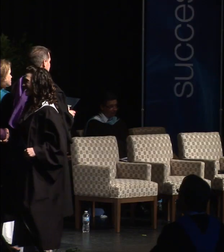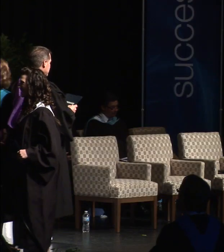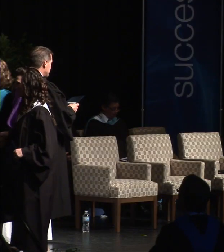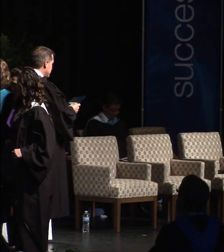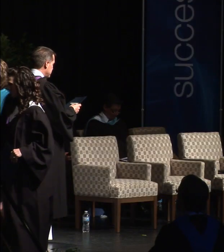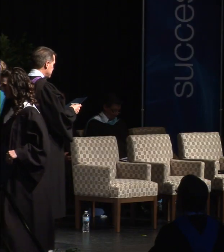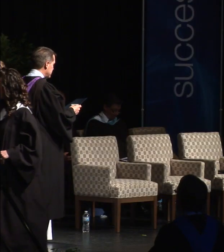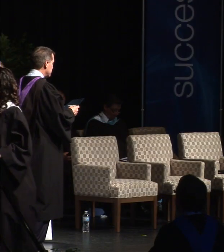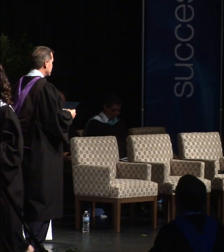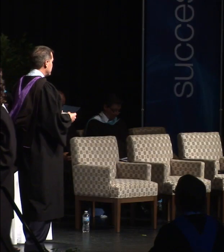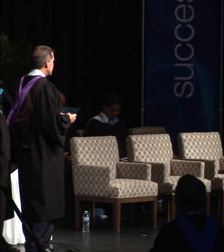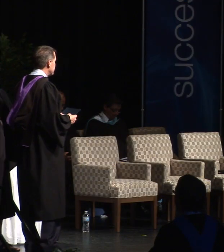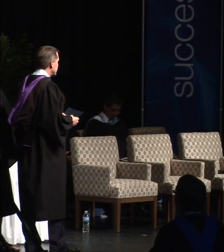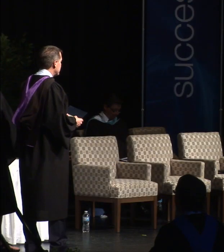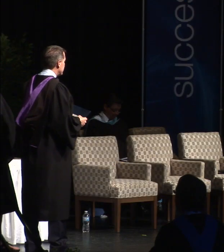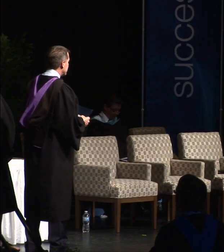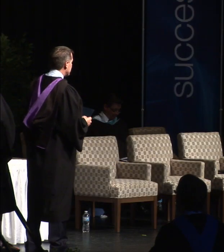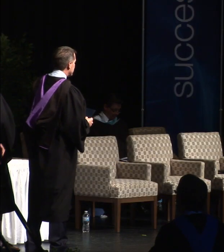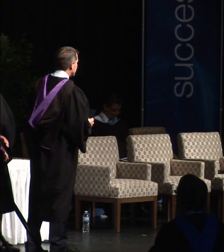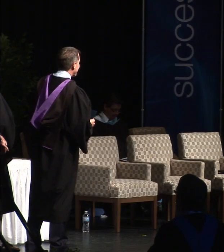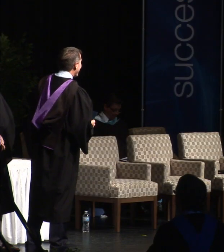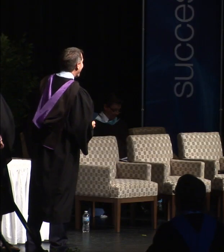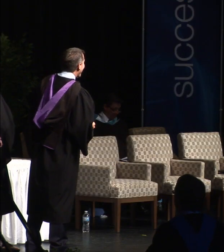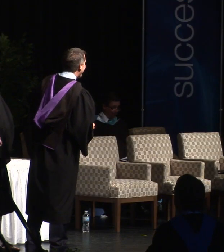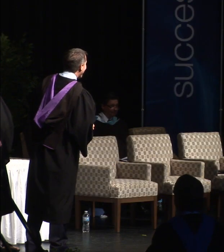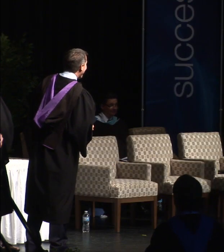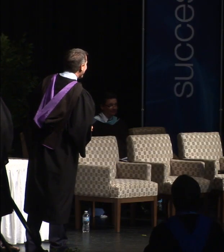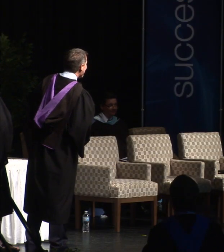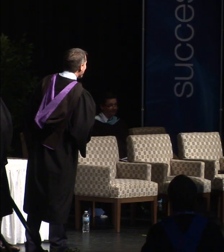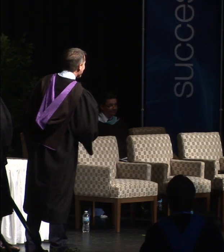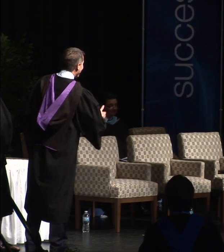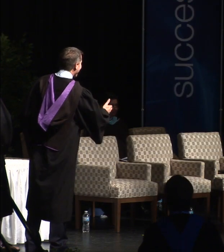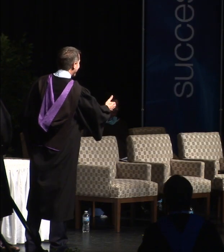Barbara A. Wynn.